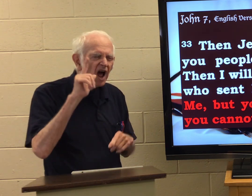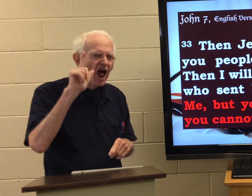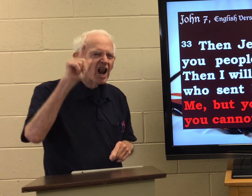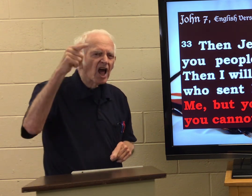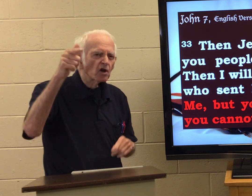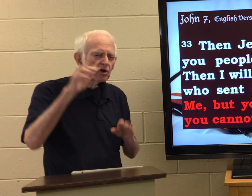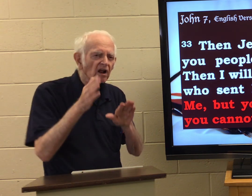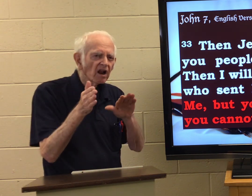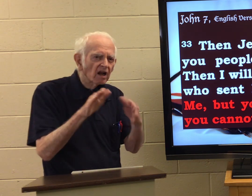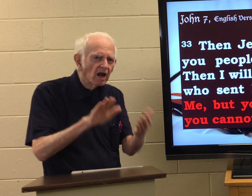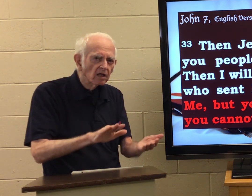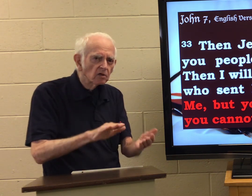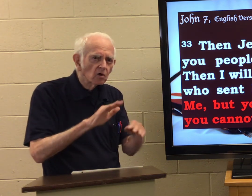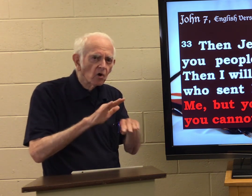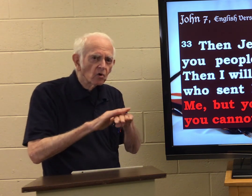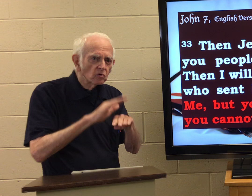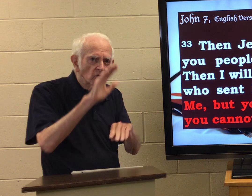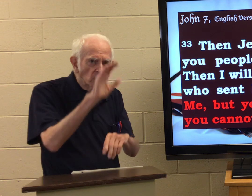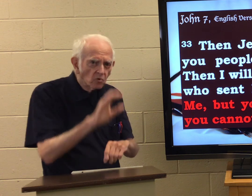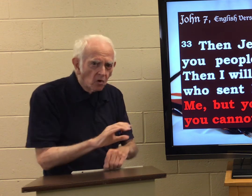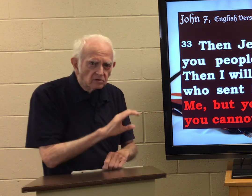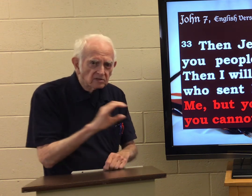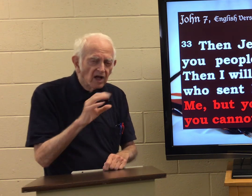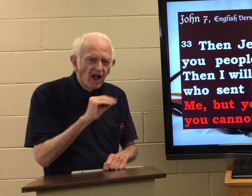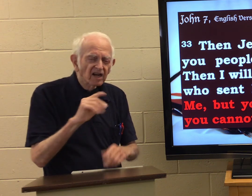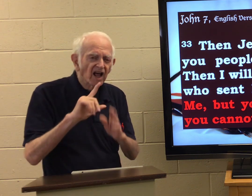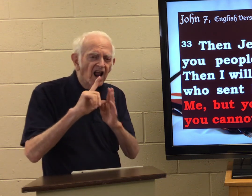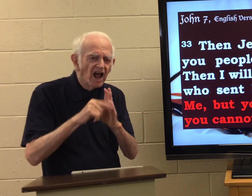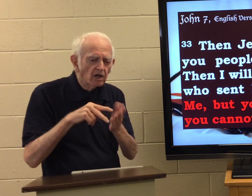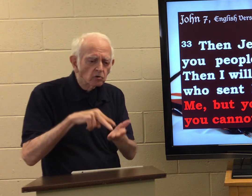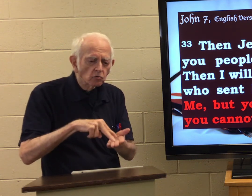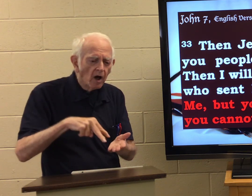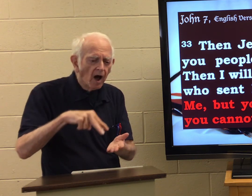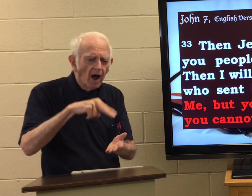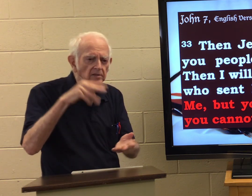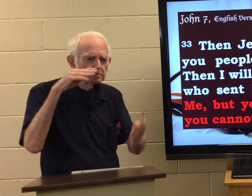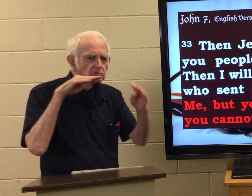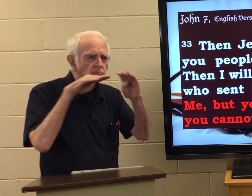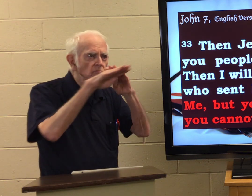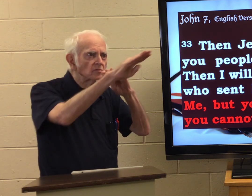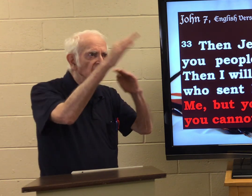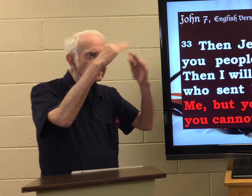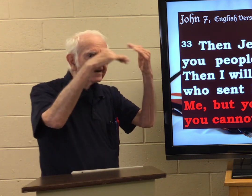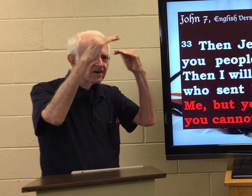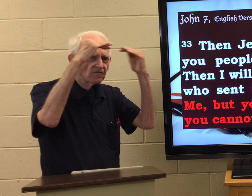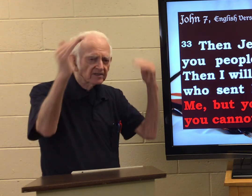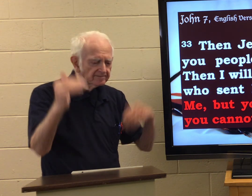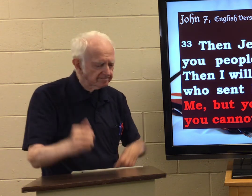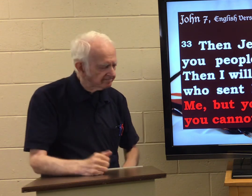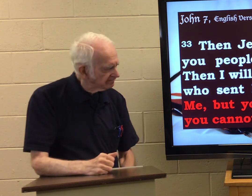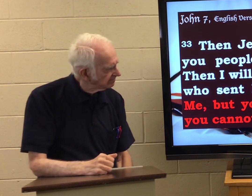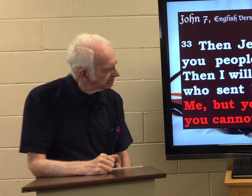Talking about later on after his death on the cross and later ascending into heaven.